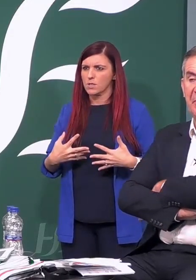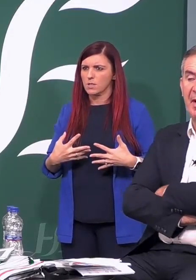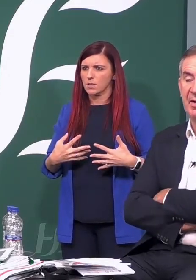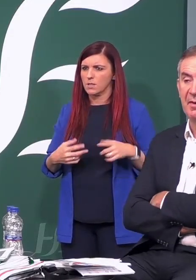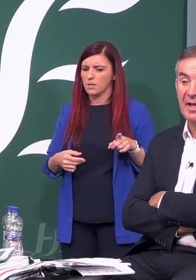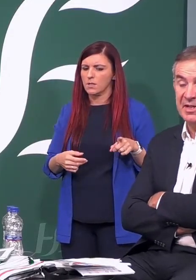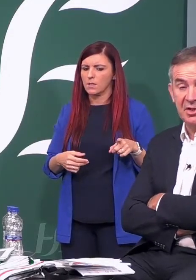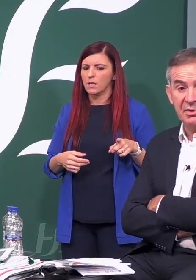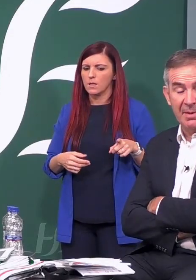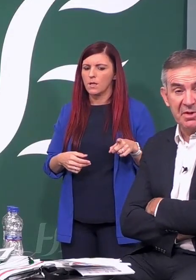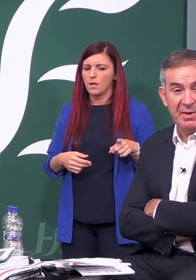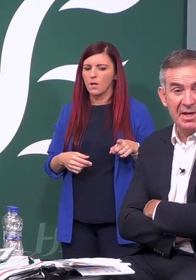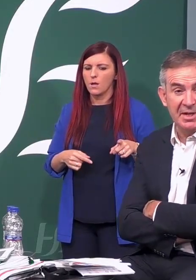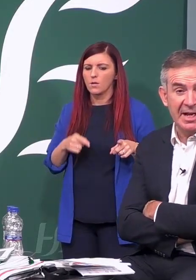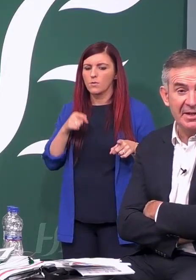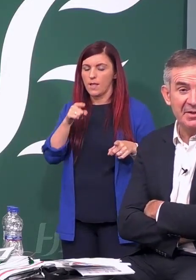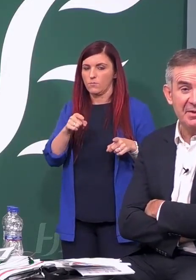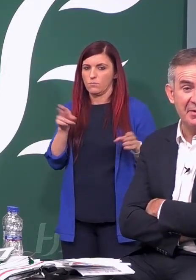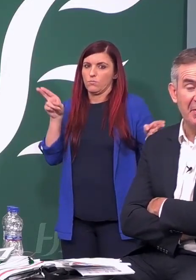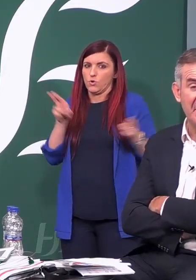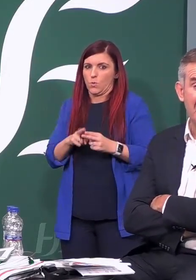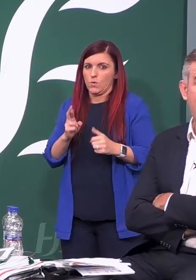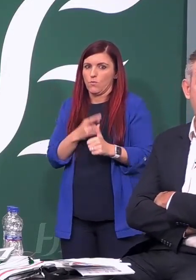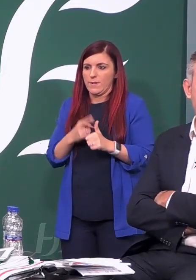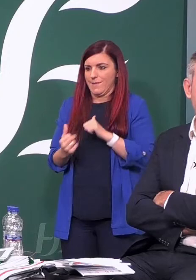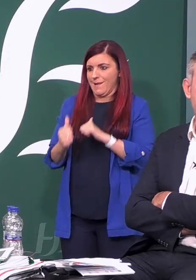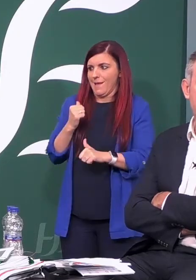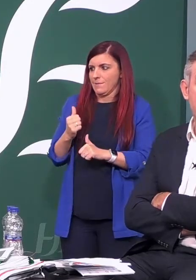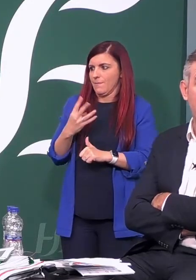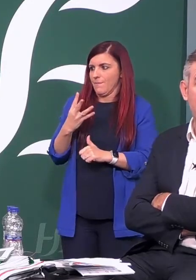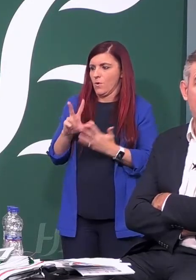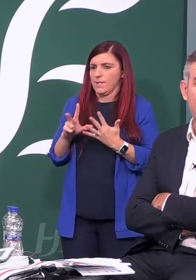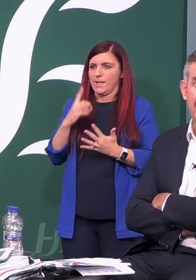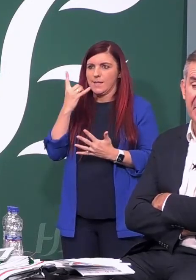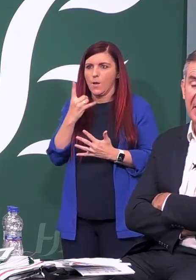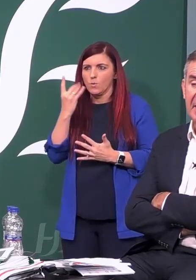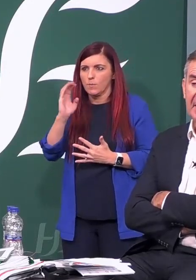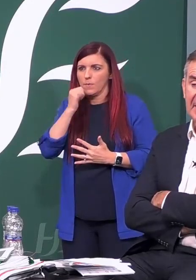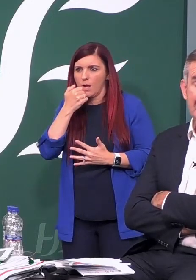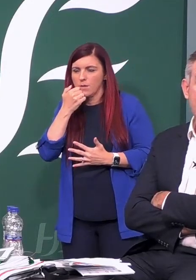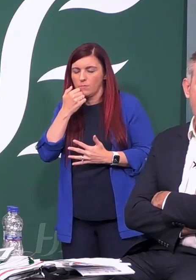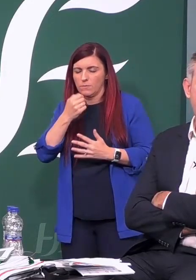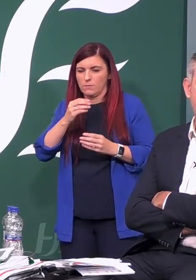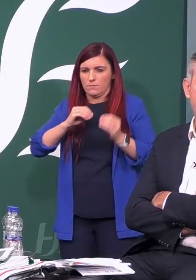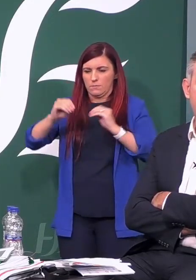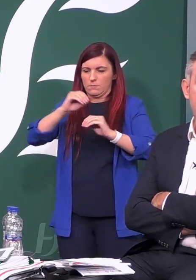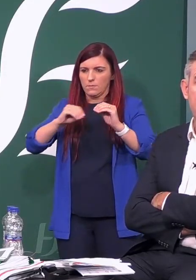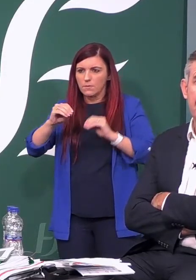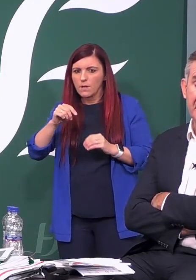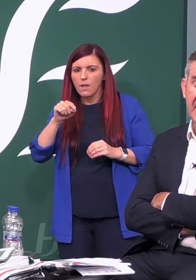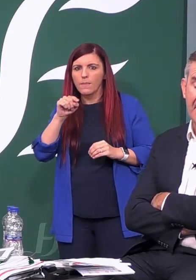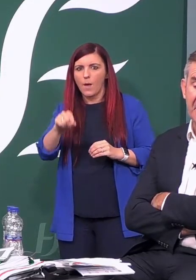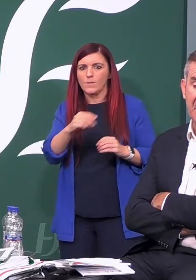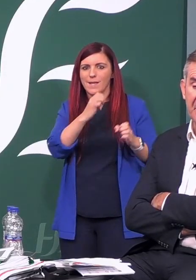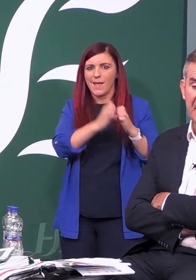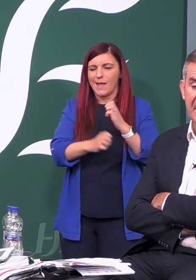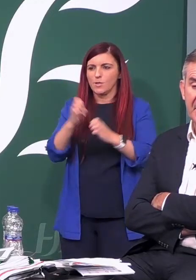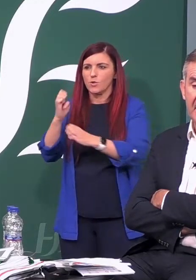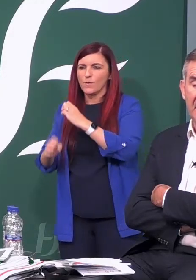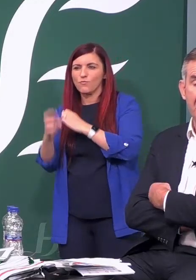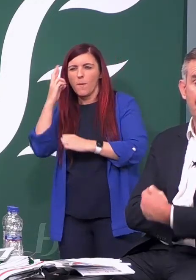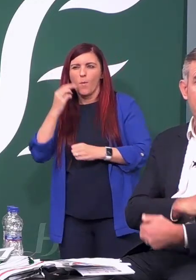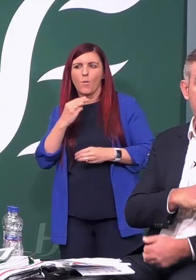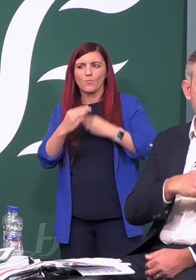I suppose part of what that's actually dropped already in the last sort of 48 hours as a result of the automation. That's the end-to-end. So just to recap on the